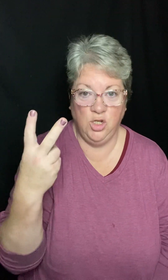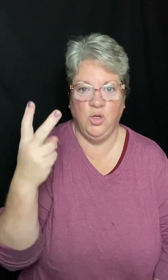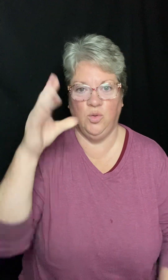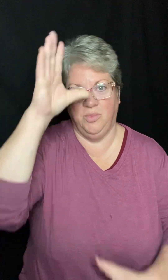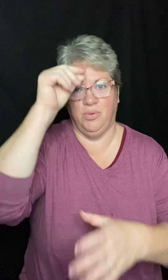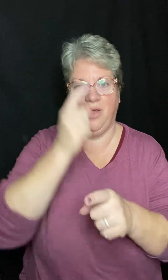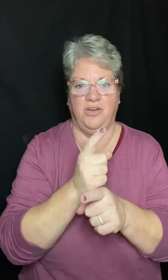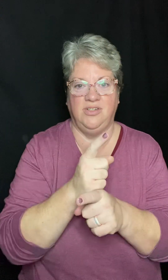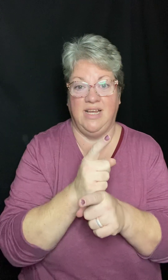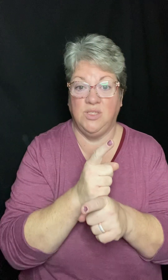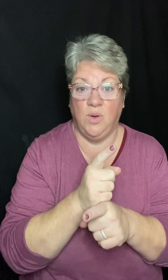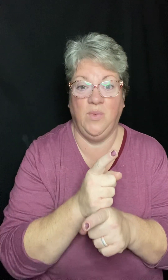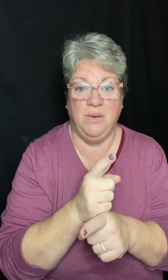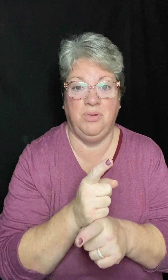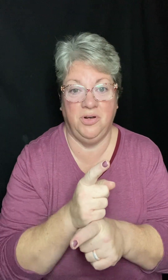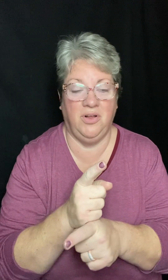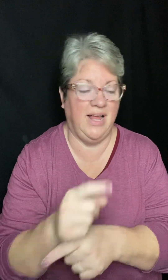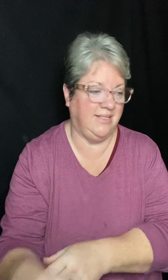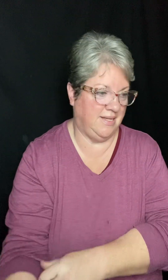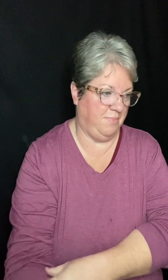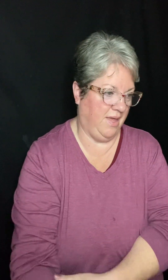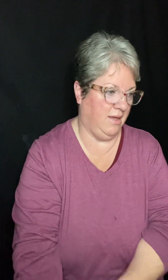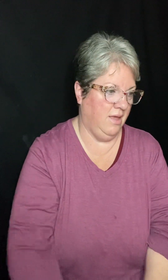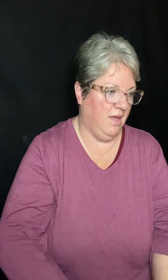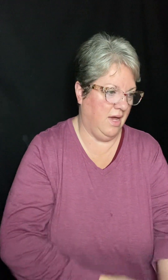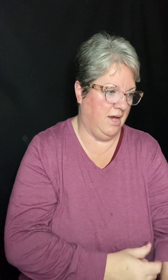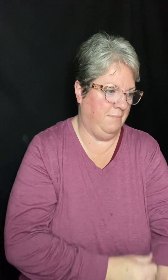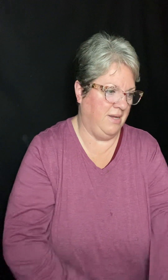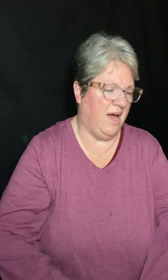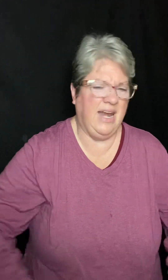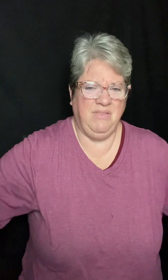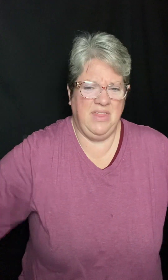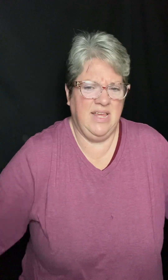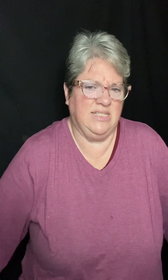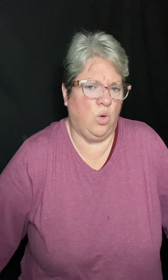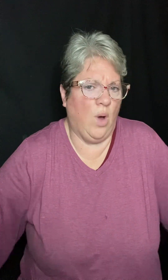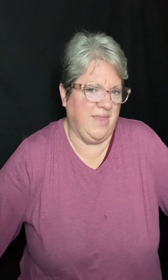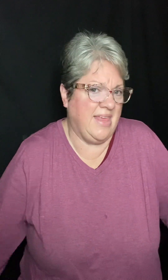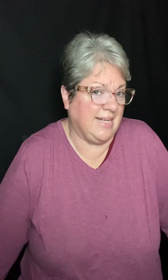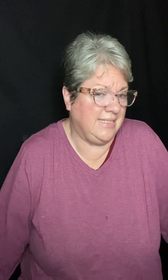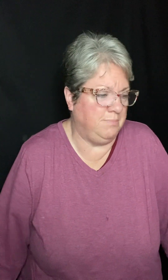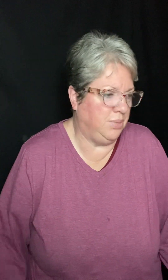two brothers. That's one way to pluralize something. But not everything is quite that simple.